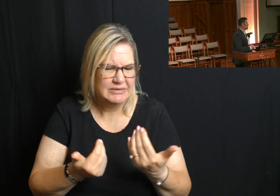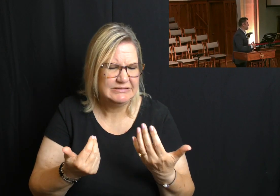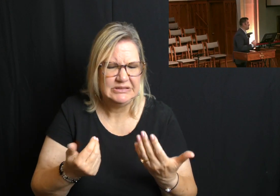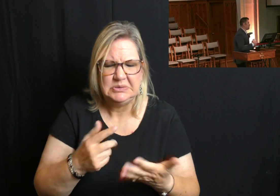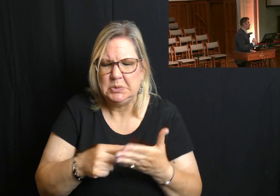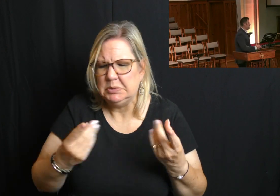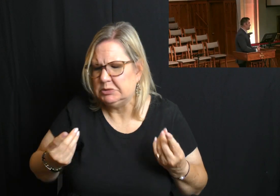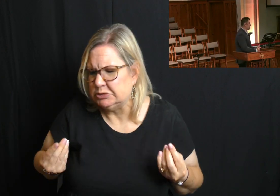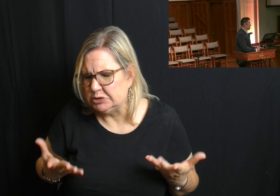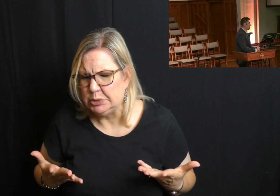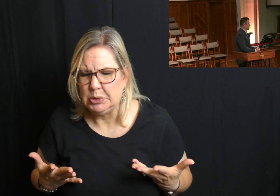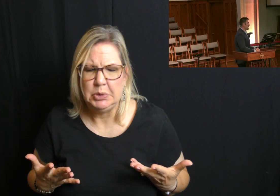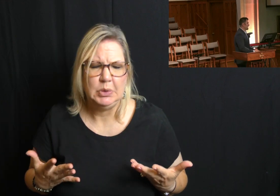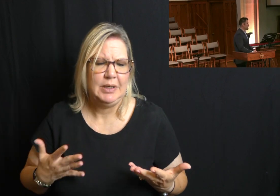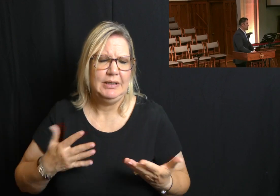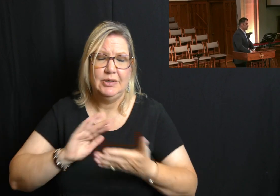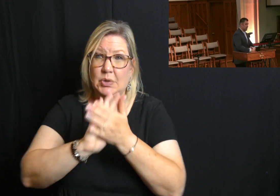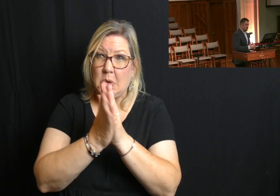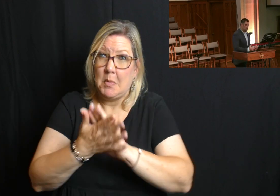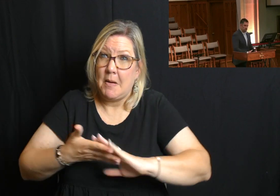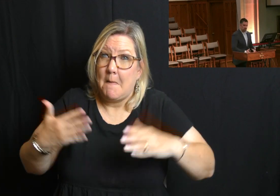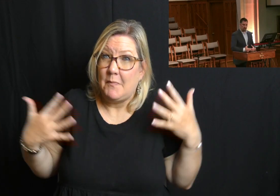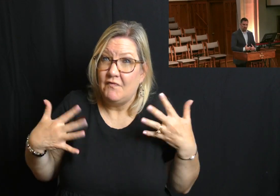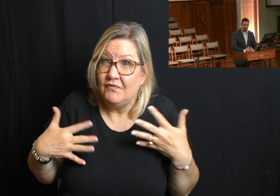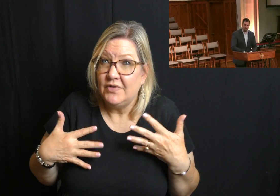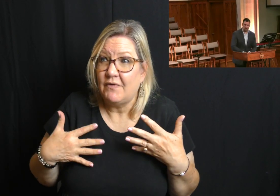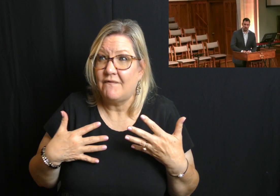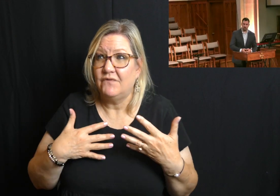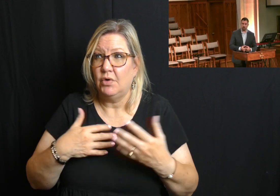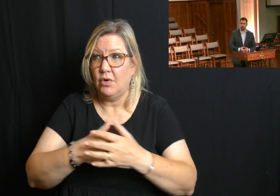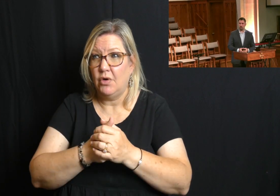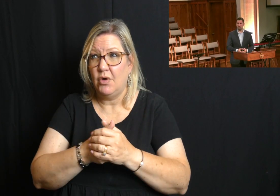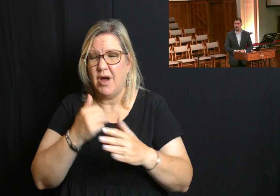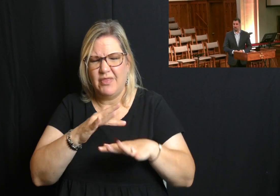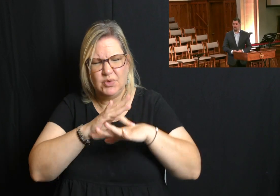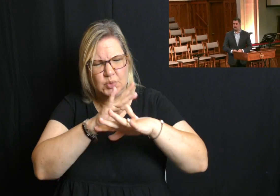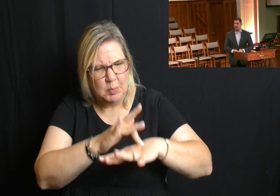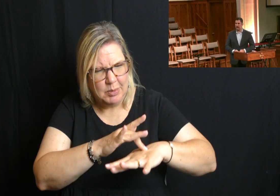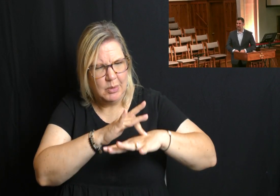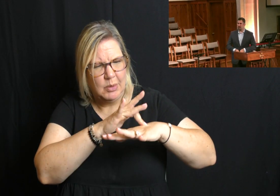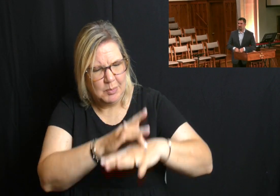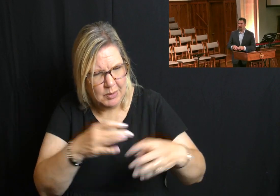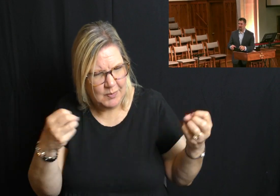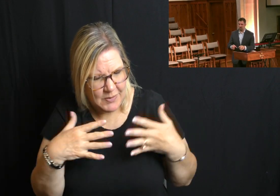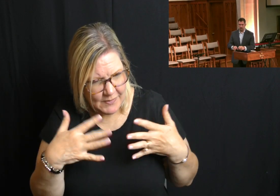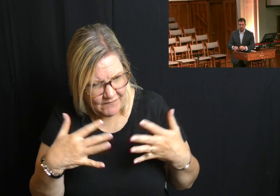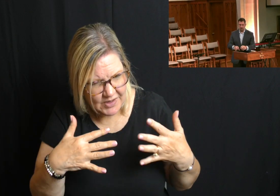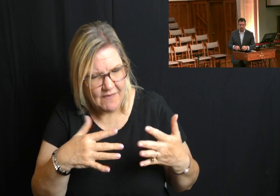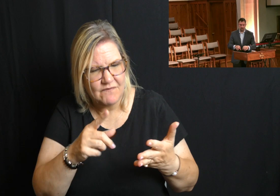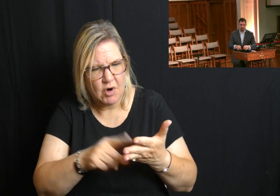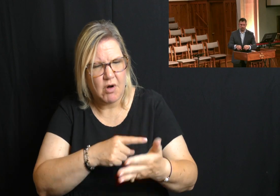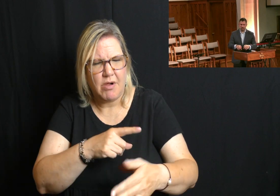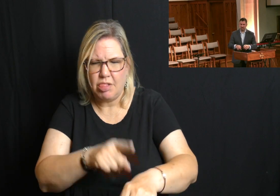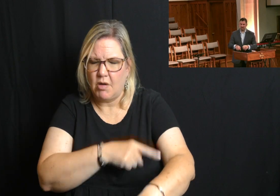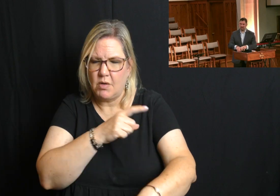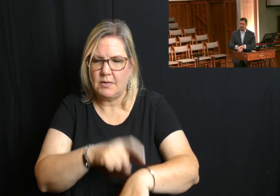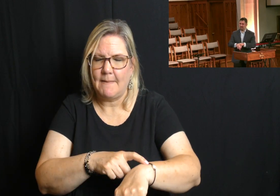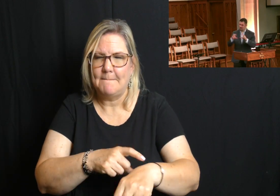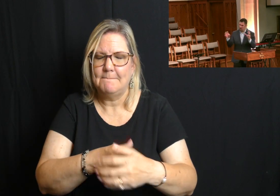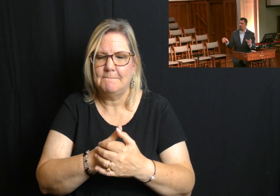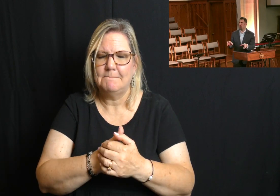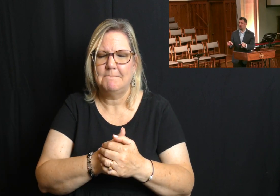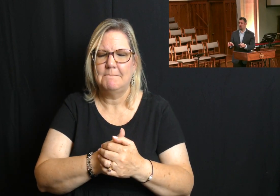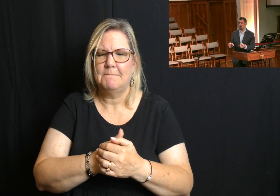now all of a sudden you're fearful, and then you linger onto that fear for a long time. And then our lives become